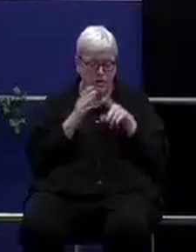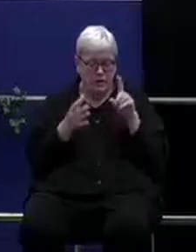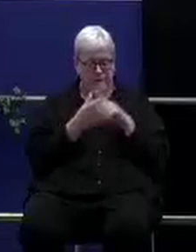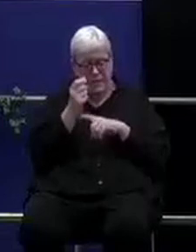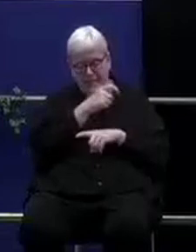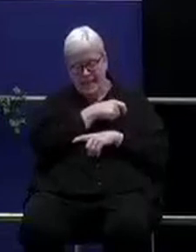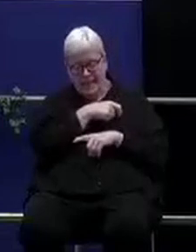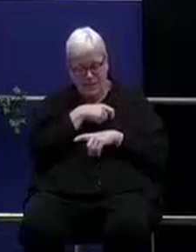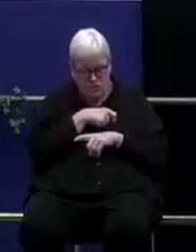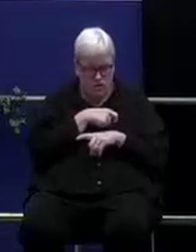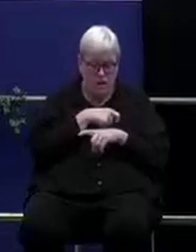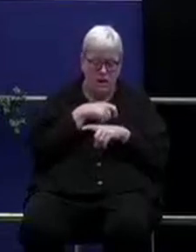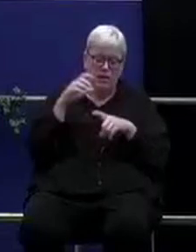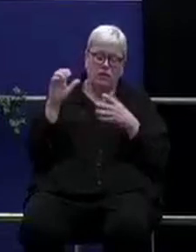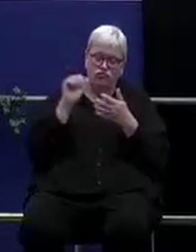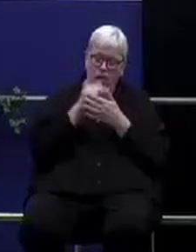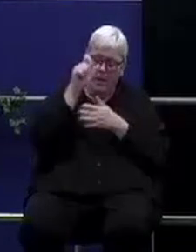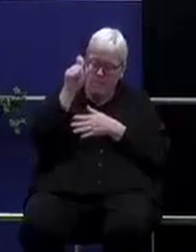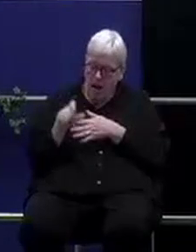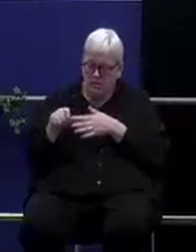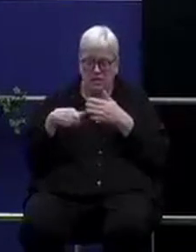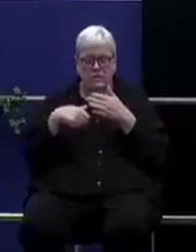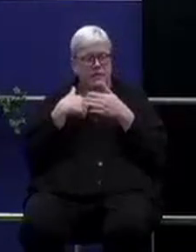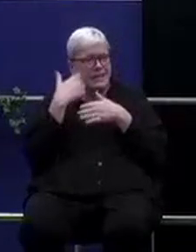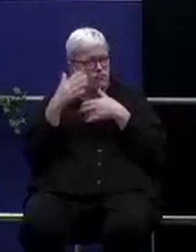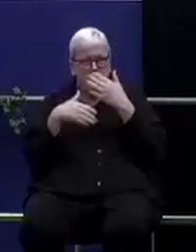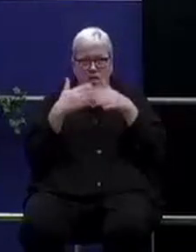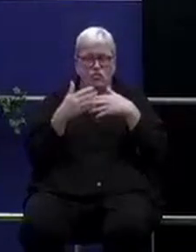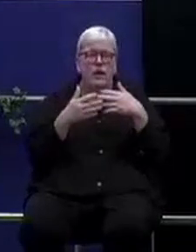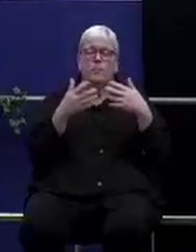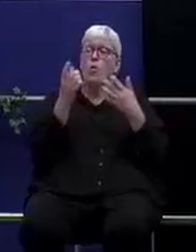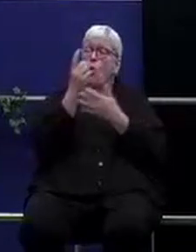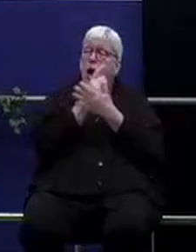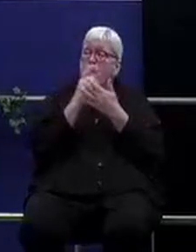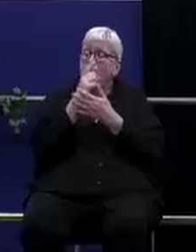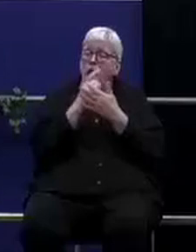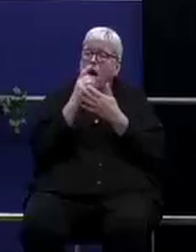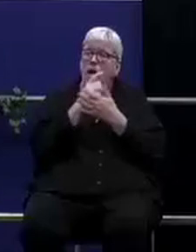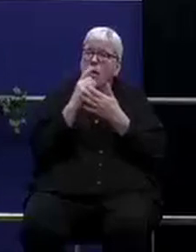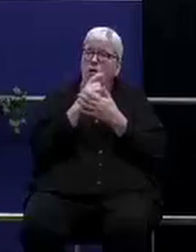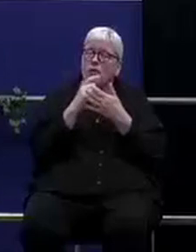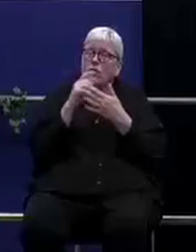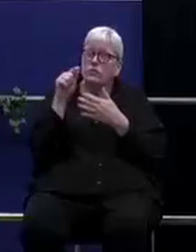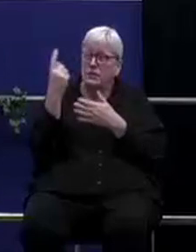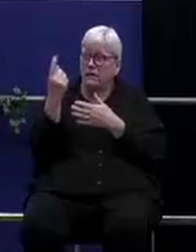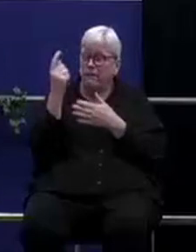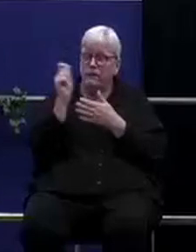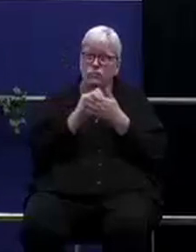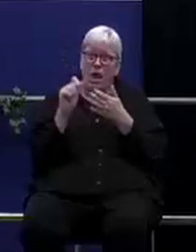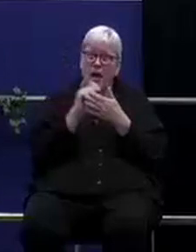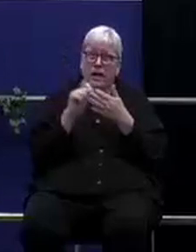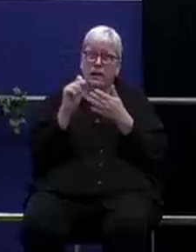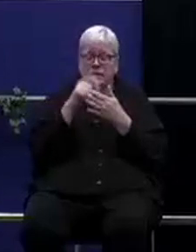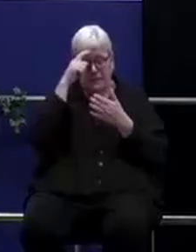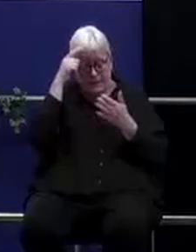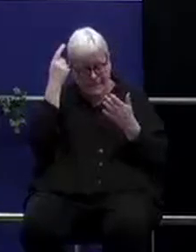agent, meeting the right person, those sorts of things that happen. But what about those moments as an author where you had to make